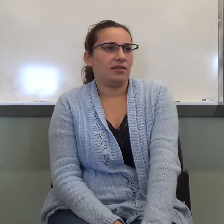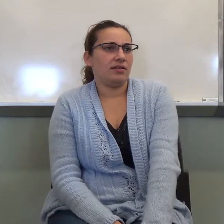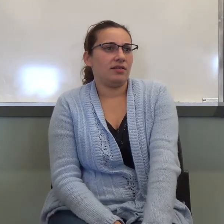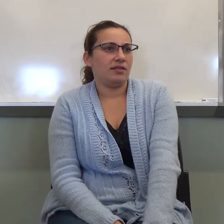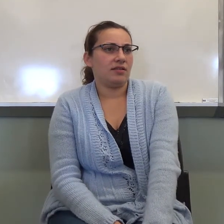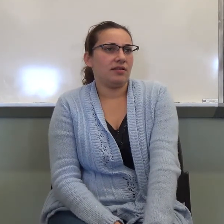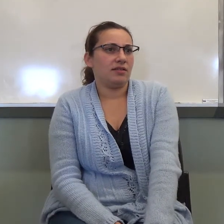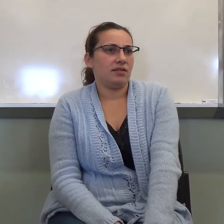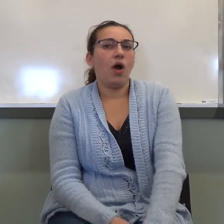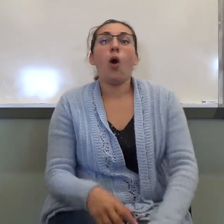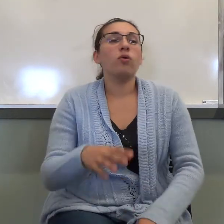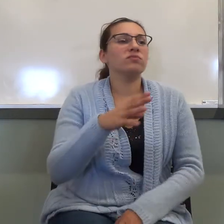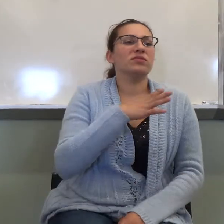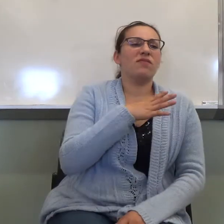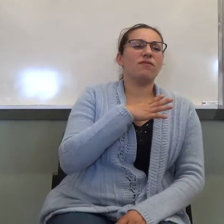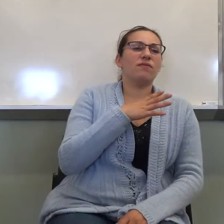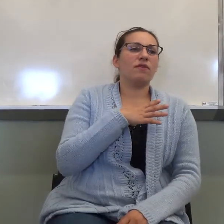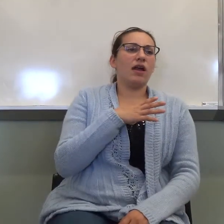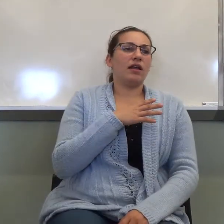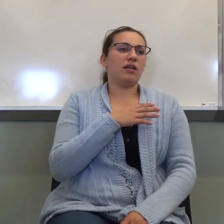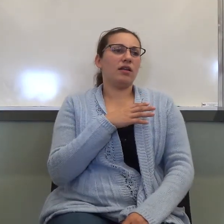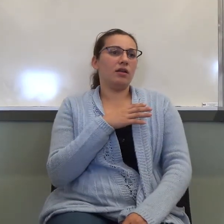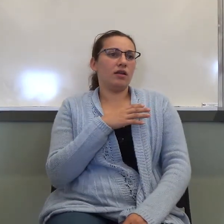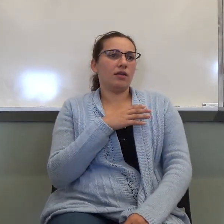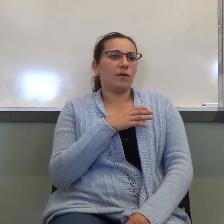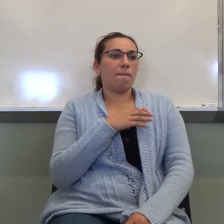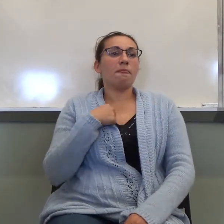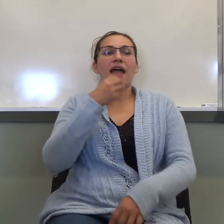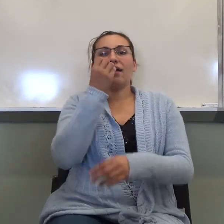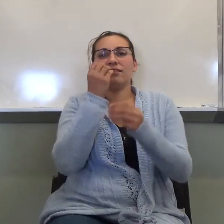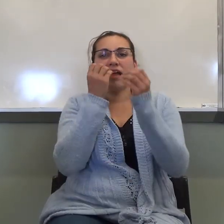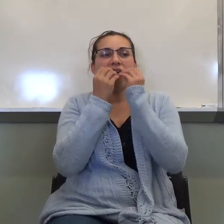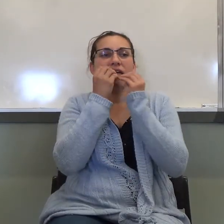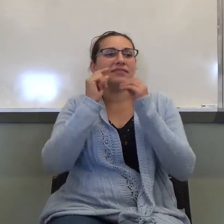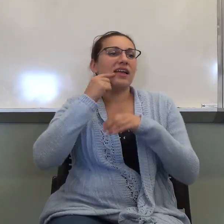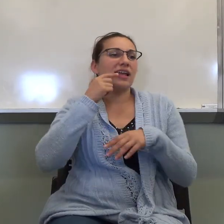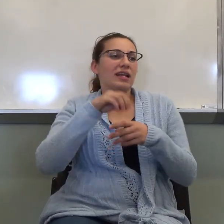connection, which means you're supposed to use your calculator to find out how to use the